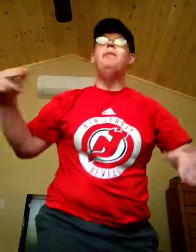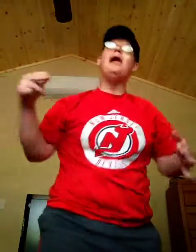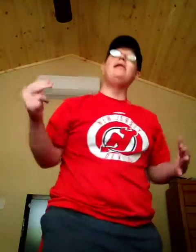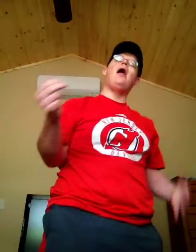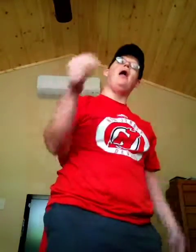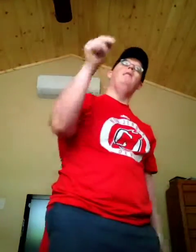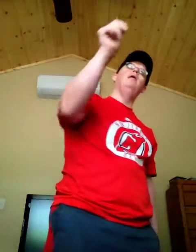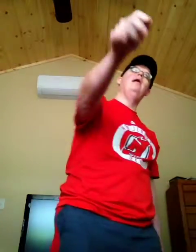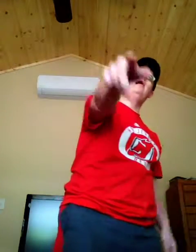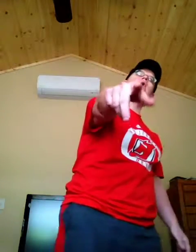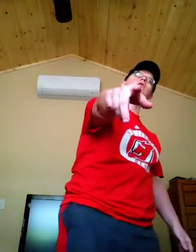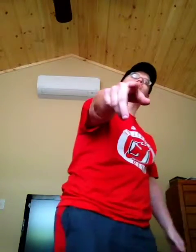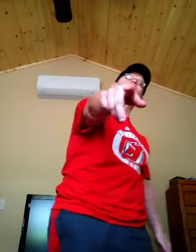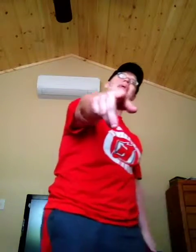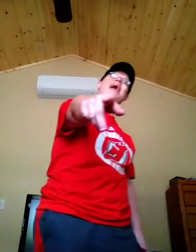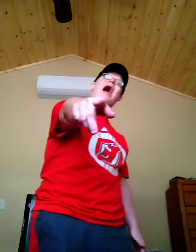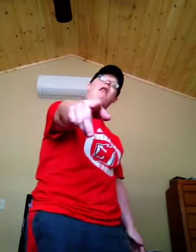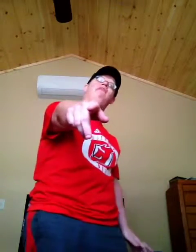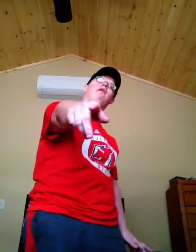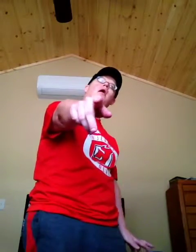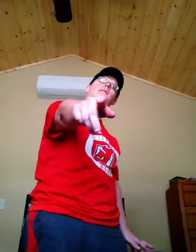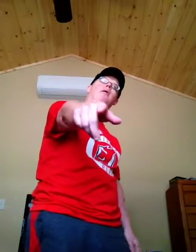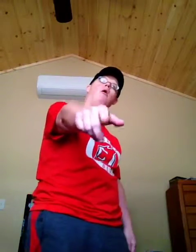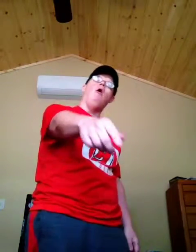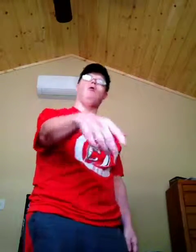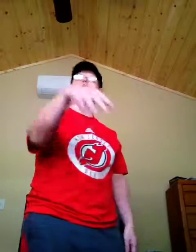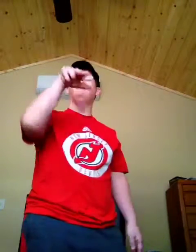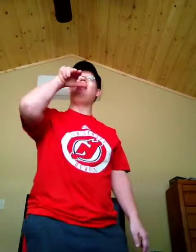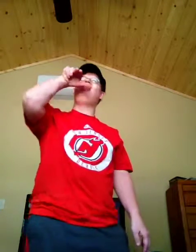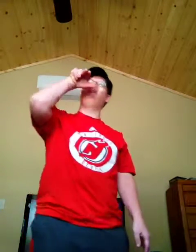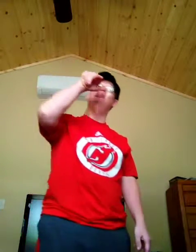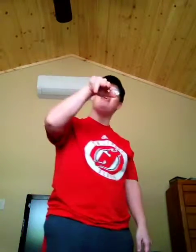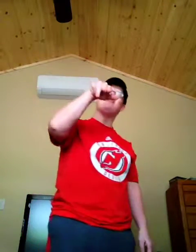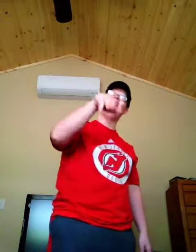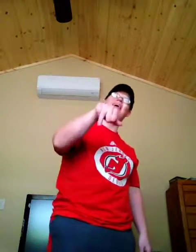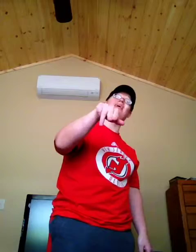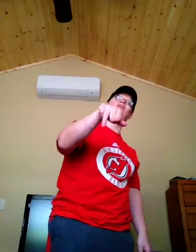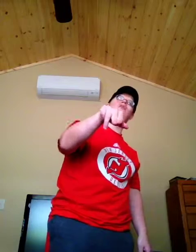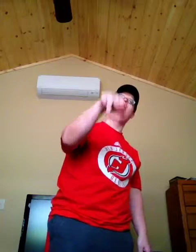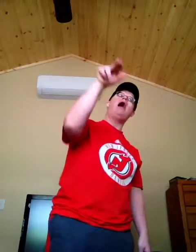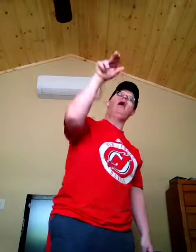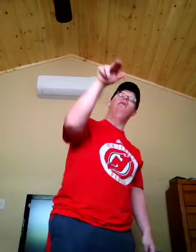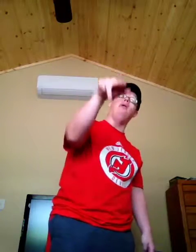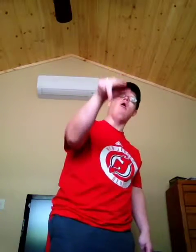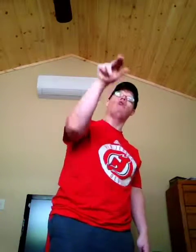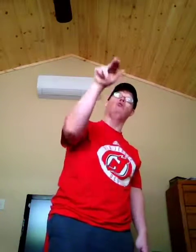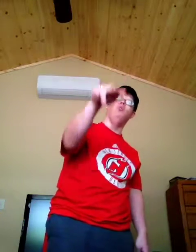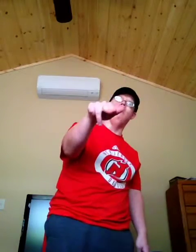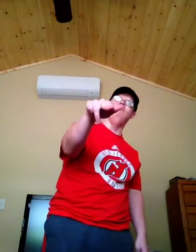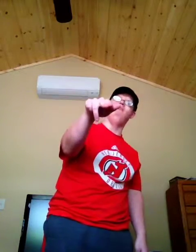My name is the Alpha Boss. This is a Boss Wolf